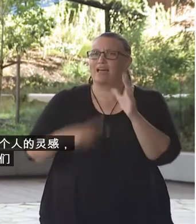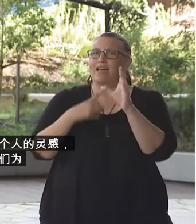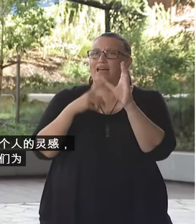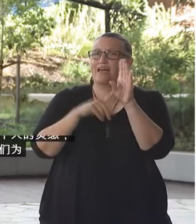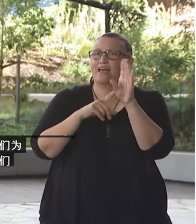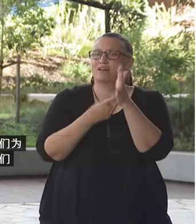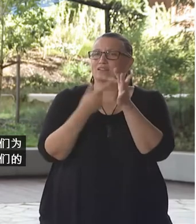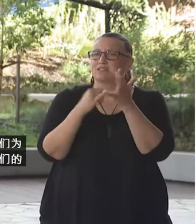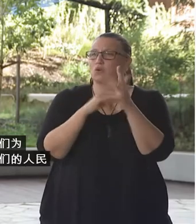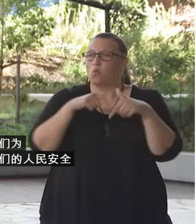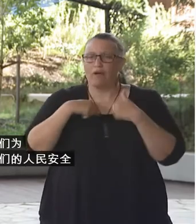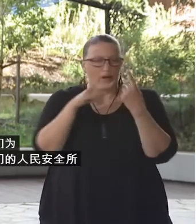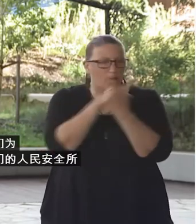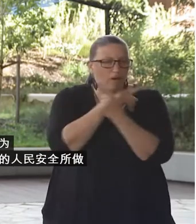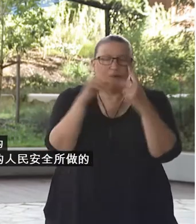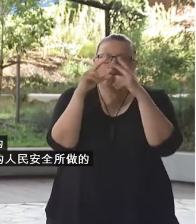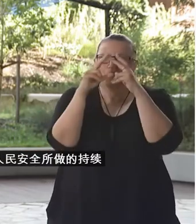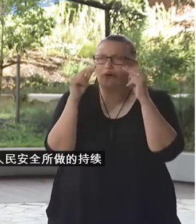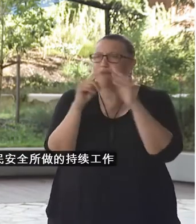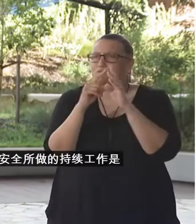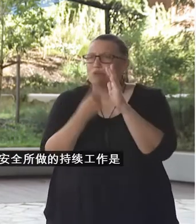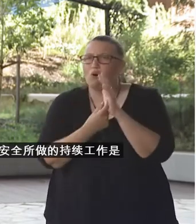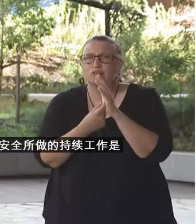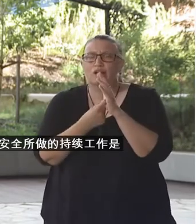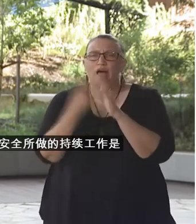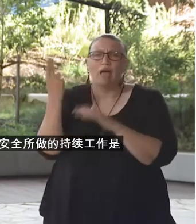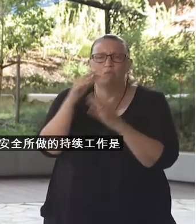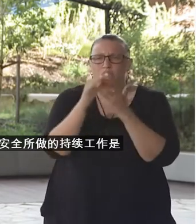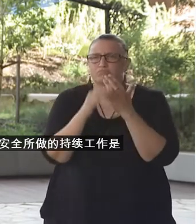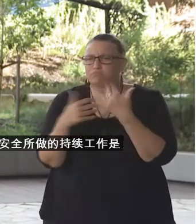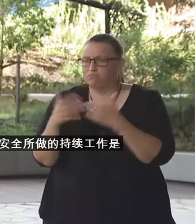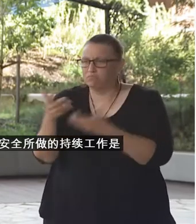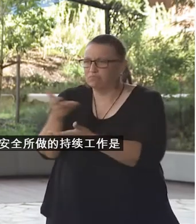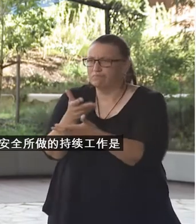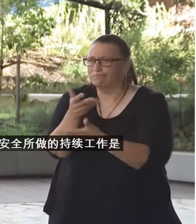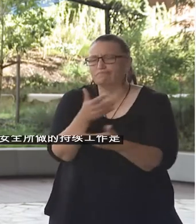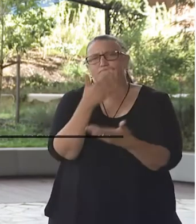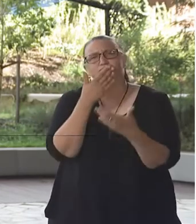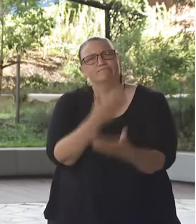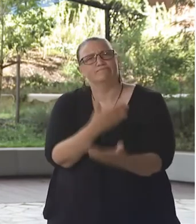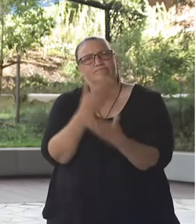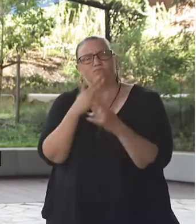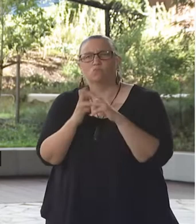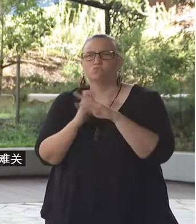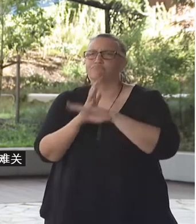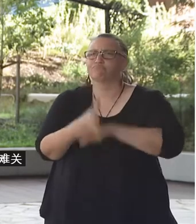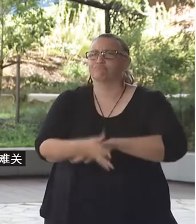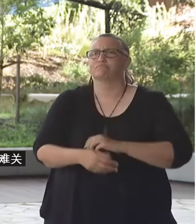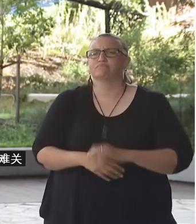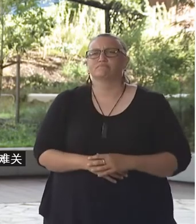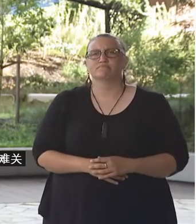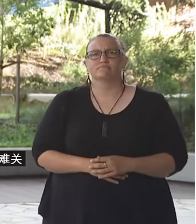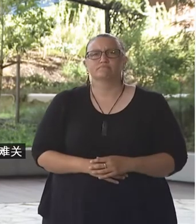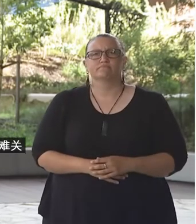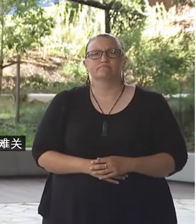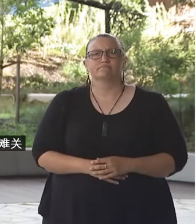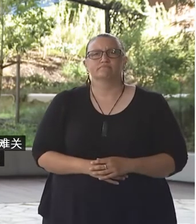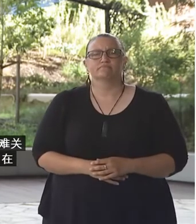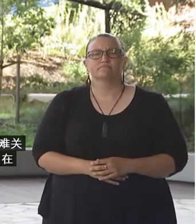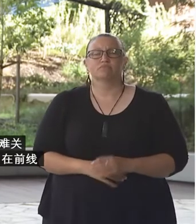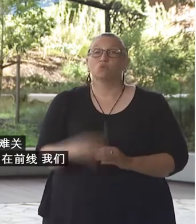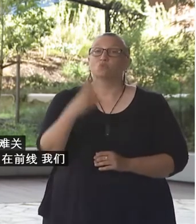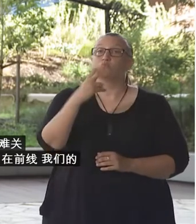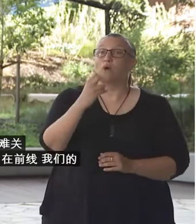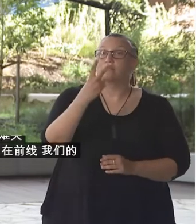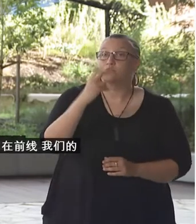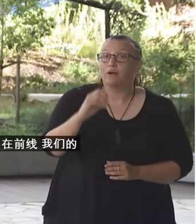they do in keeping our people safe. It has been a difficult 2 years. We've come through that together, and our heroes